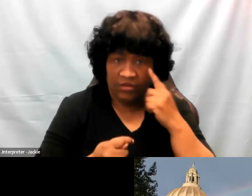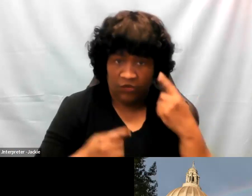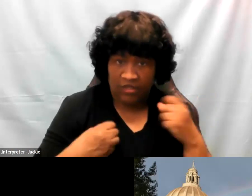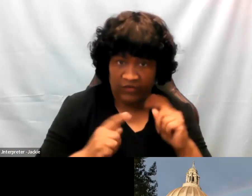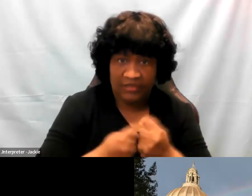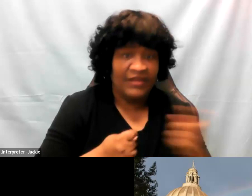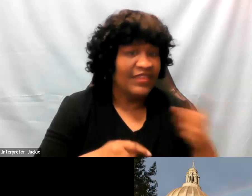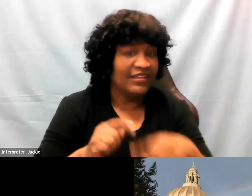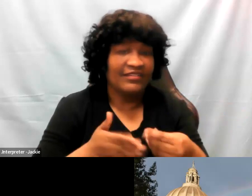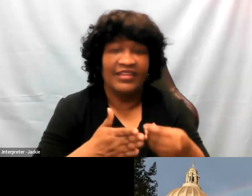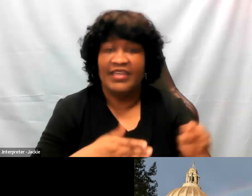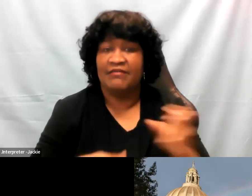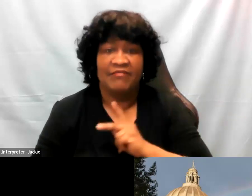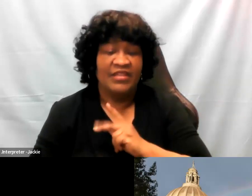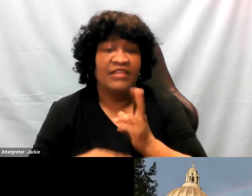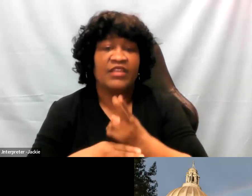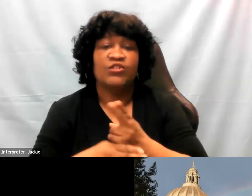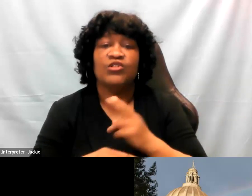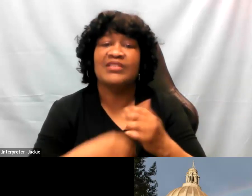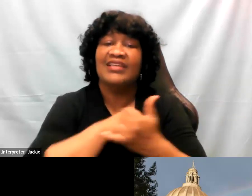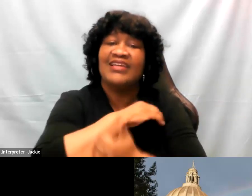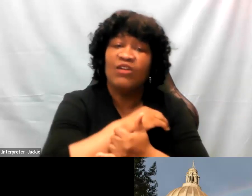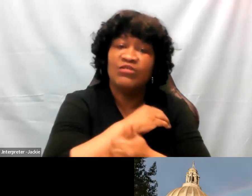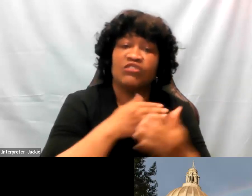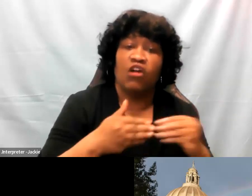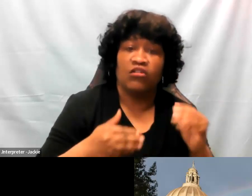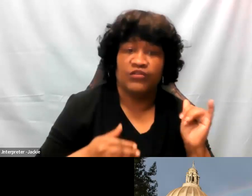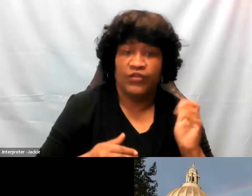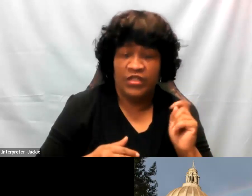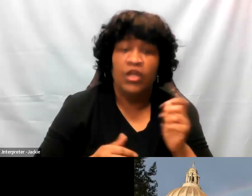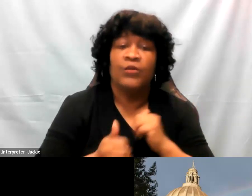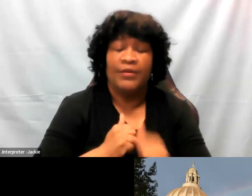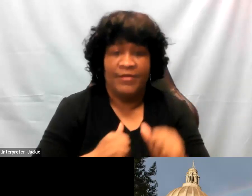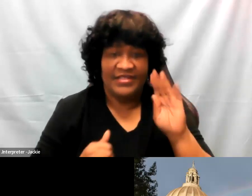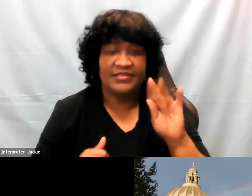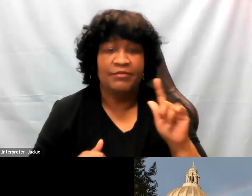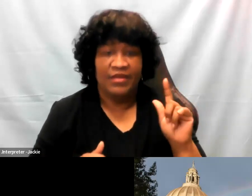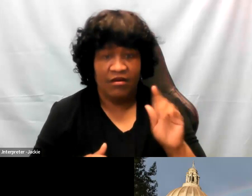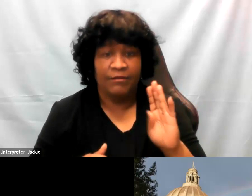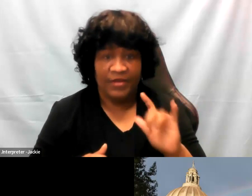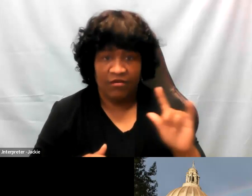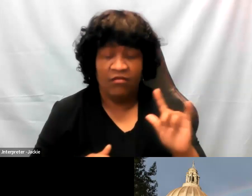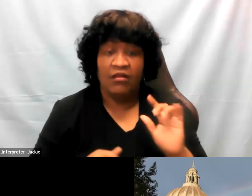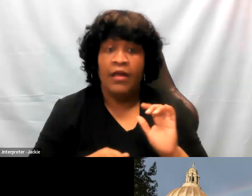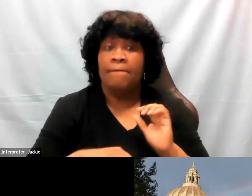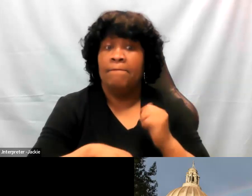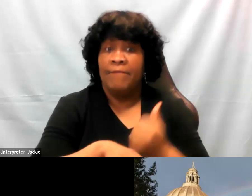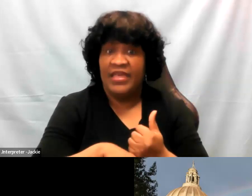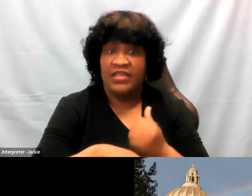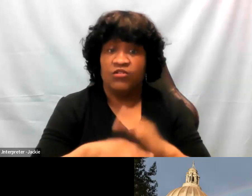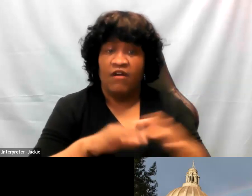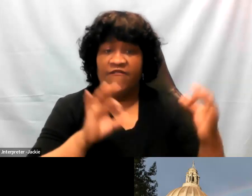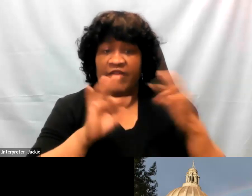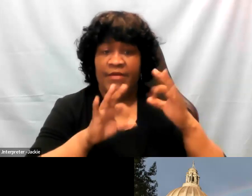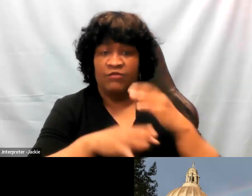services. They were using county dollars for that. So we passed a bill based on the feedback